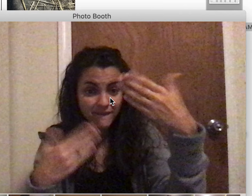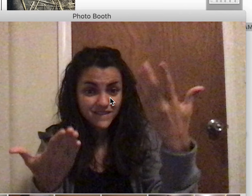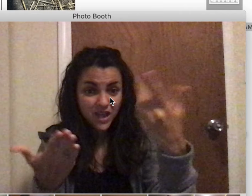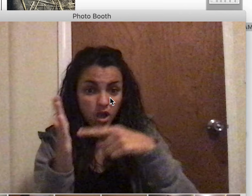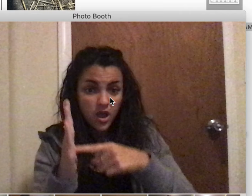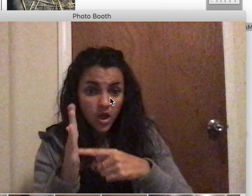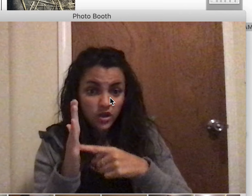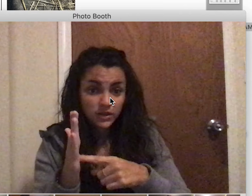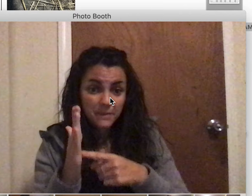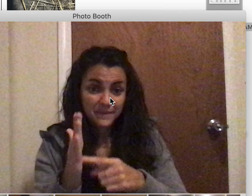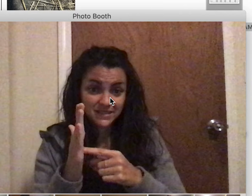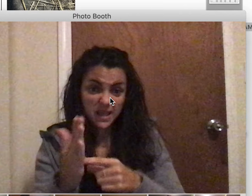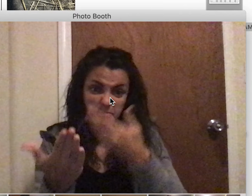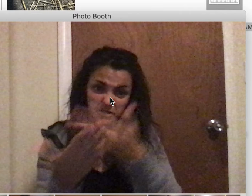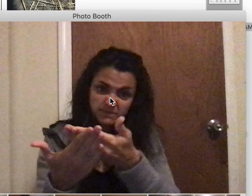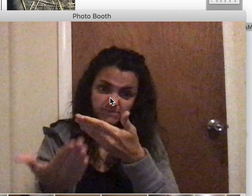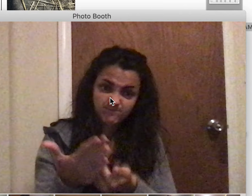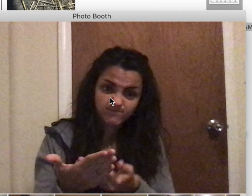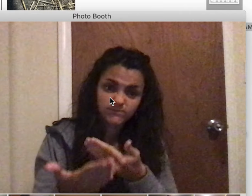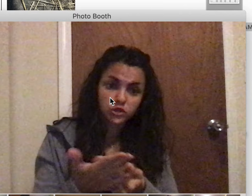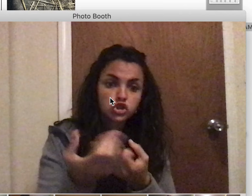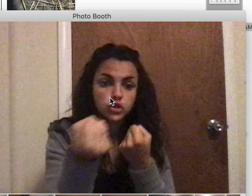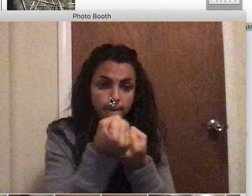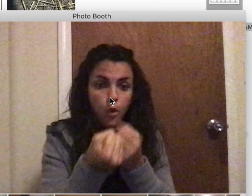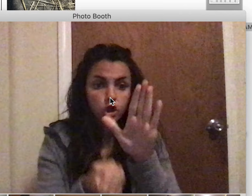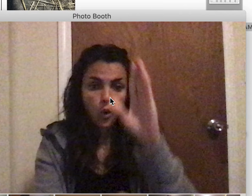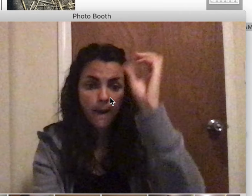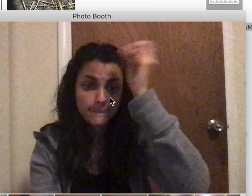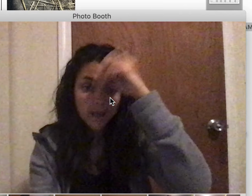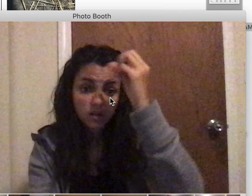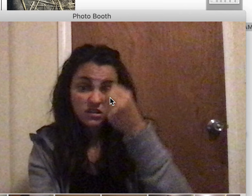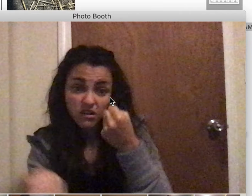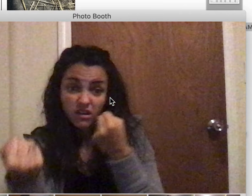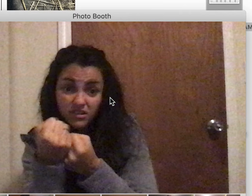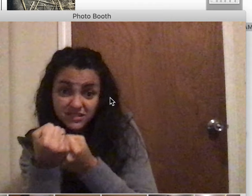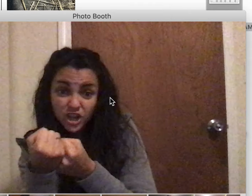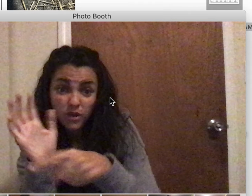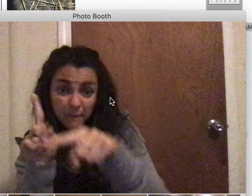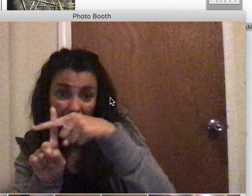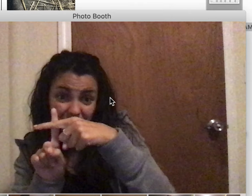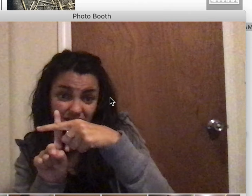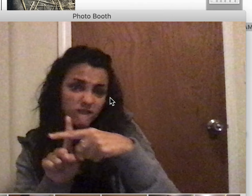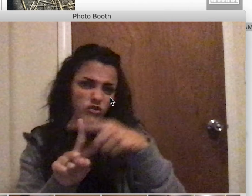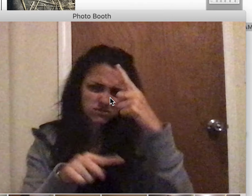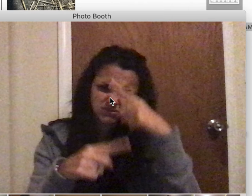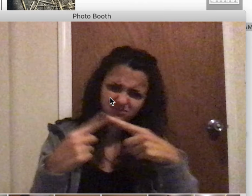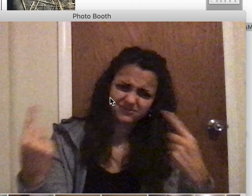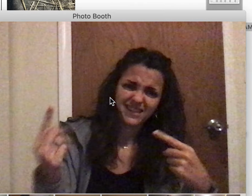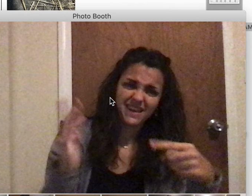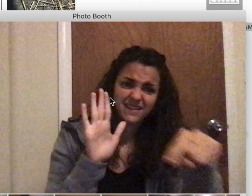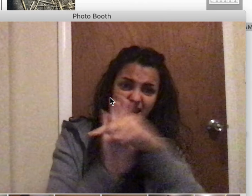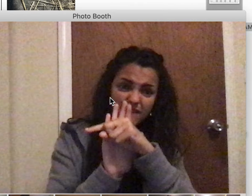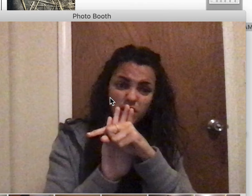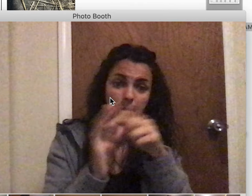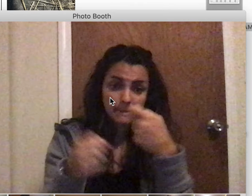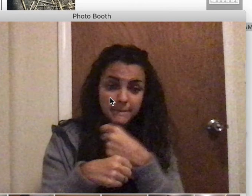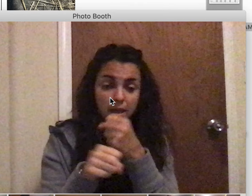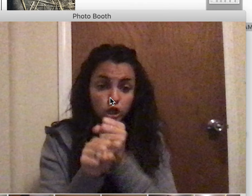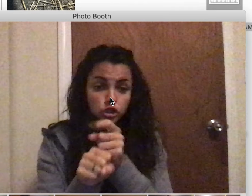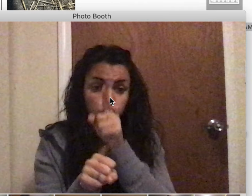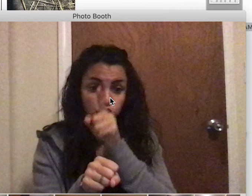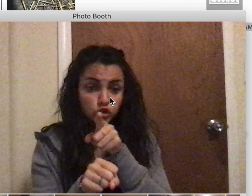thing or a negative thing? Make sure you cite evidence from the video and from your chapter opening case. Now, there's no